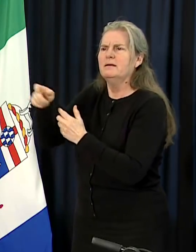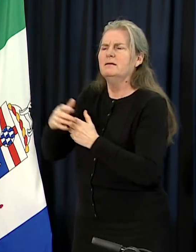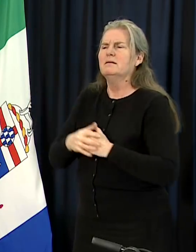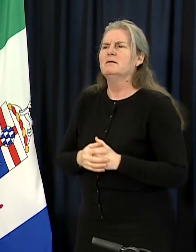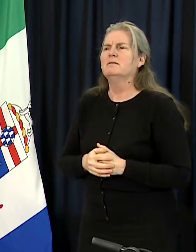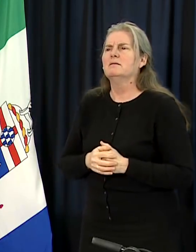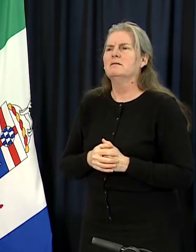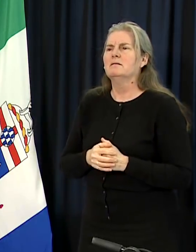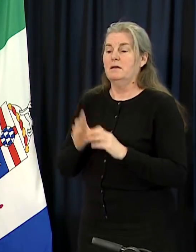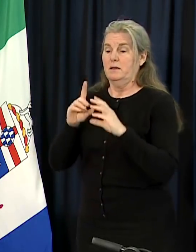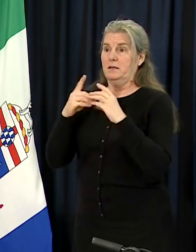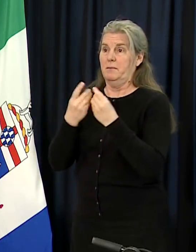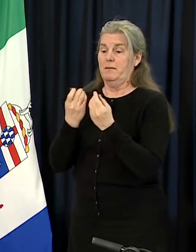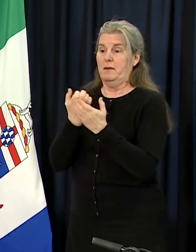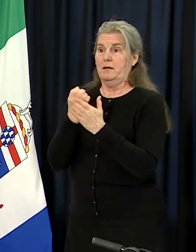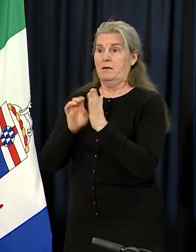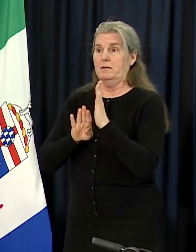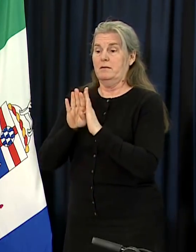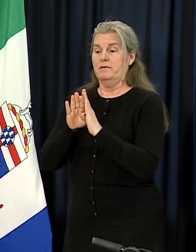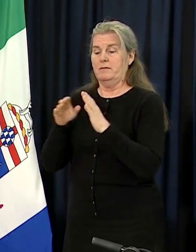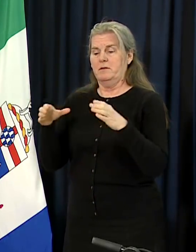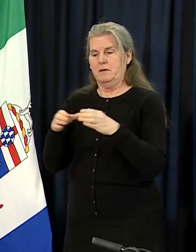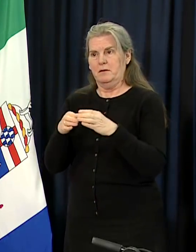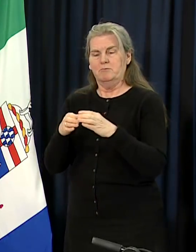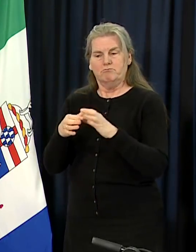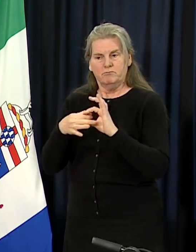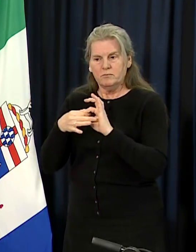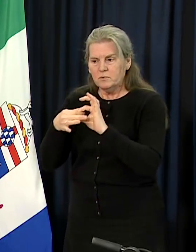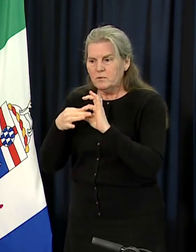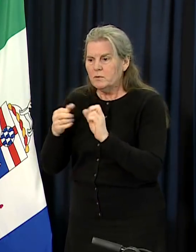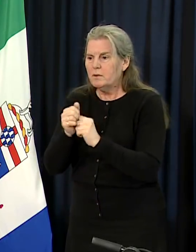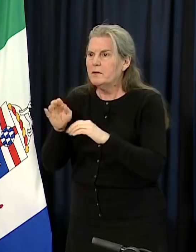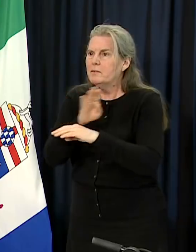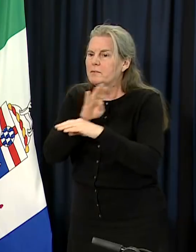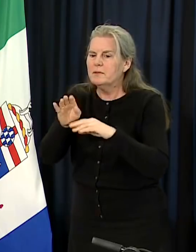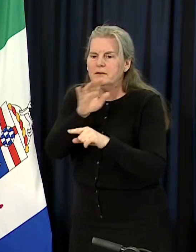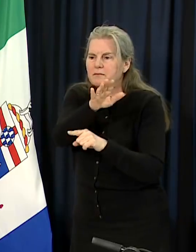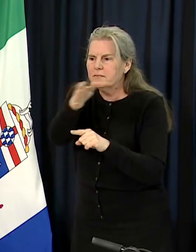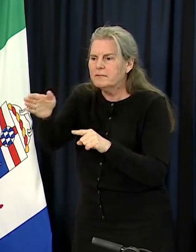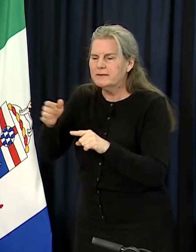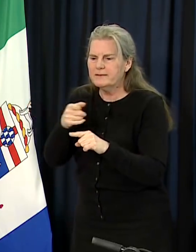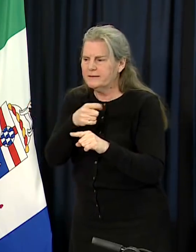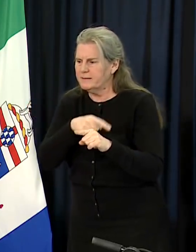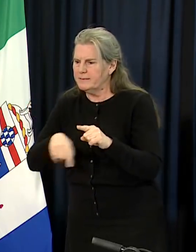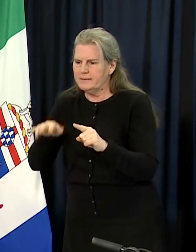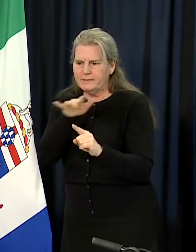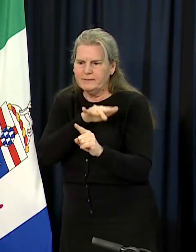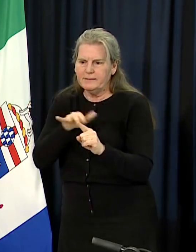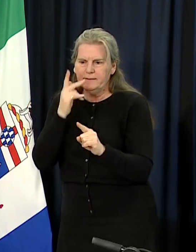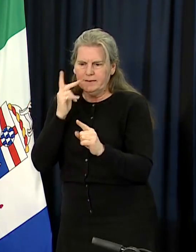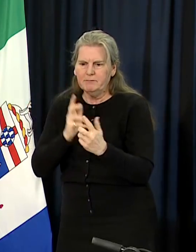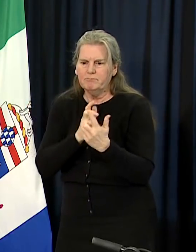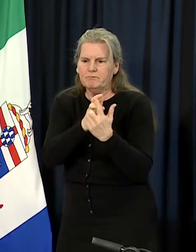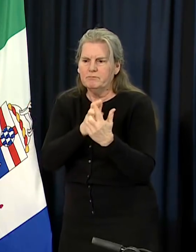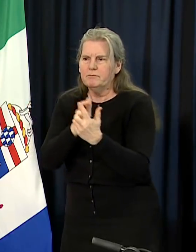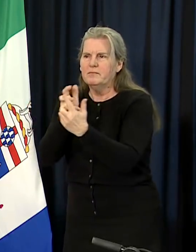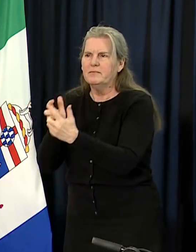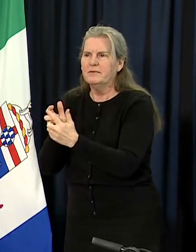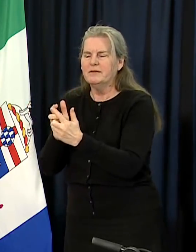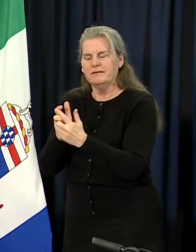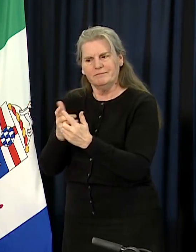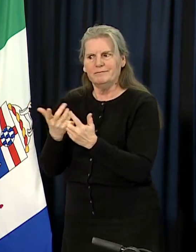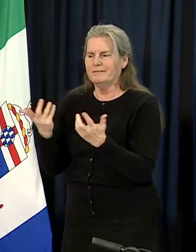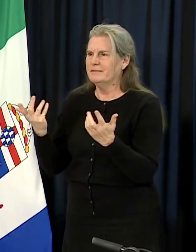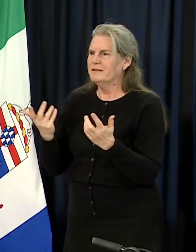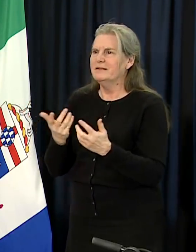The Department of Economic Development will keep working with local businesses and adapt as we navigate this